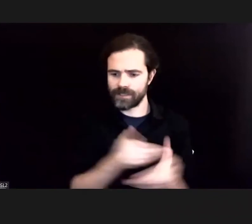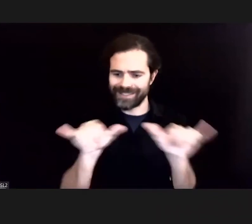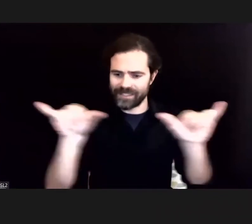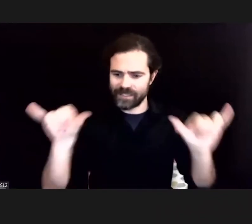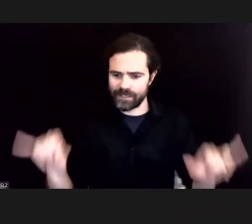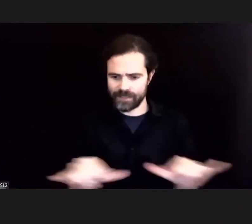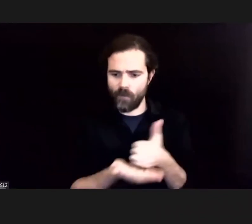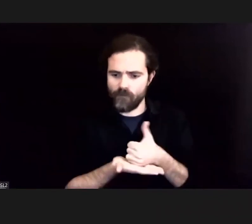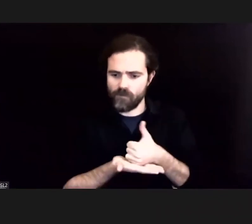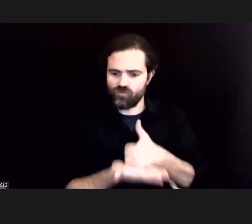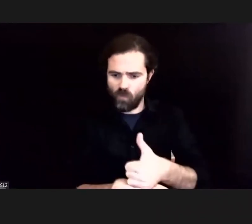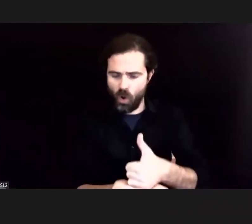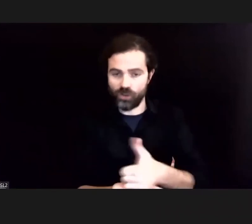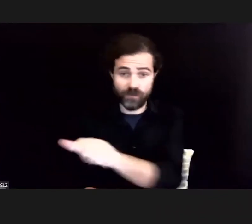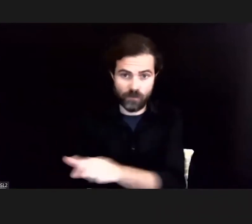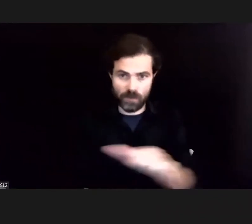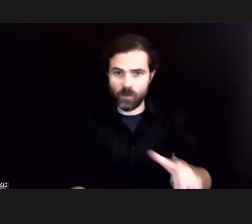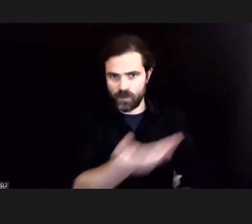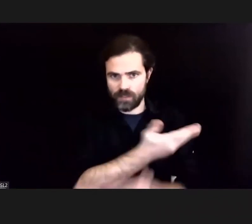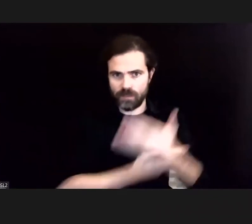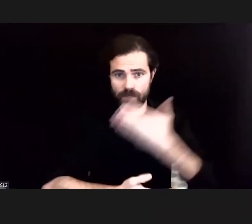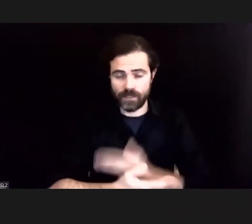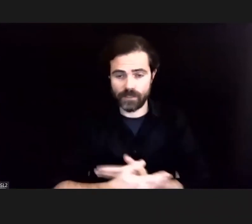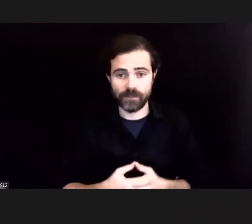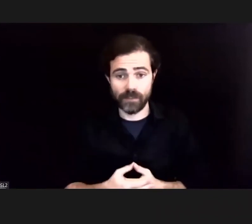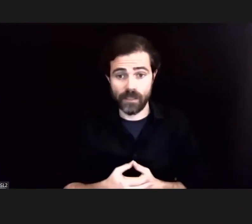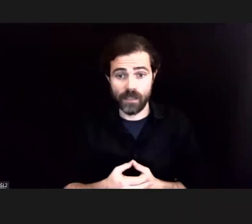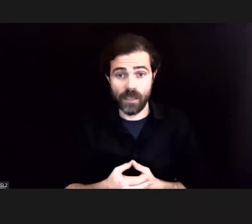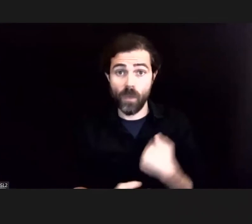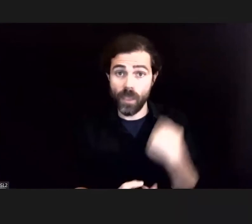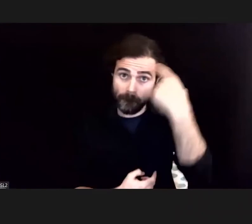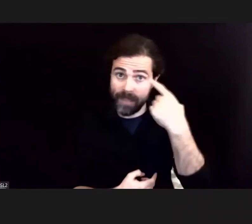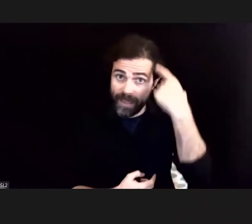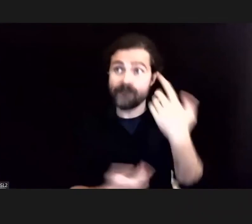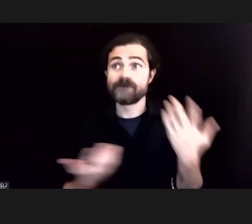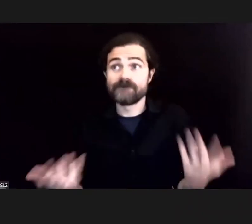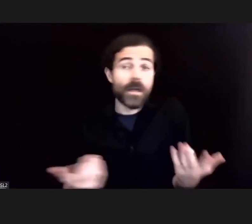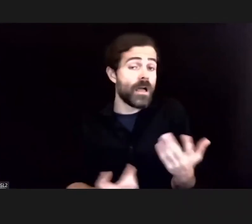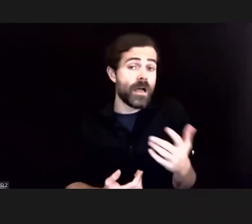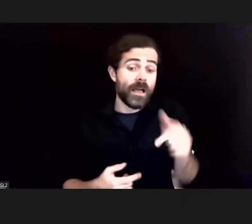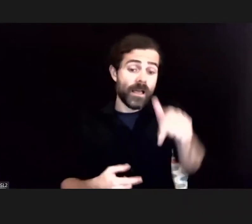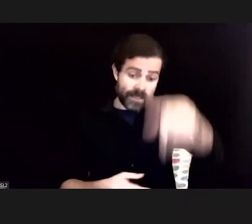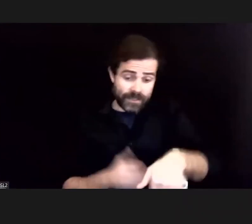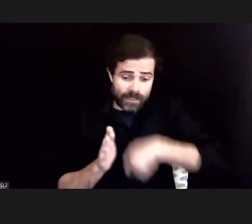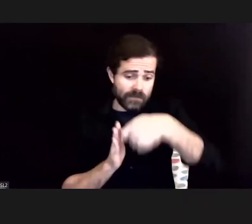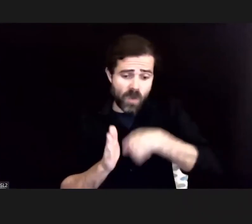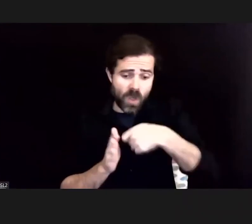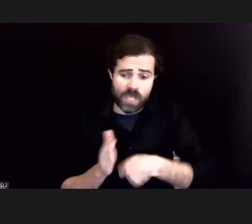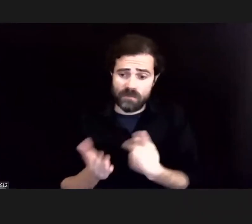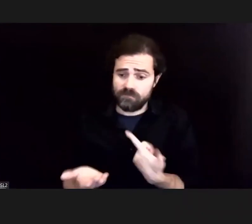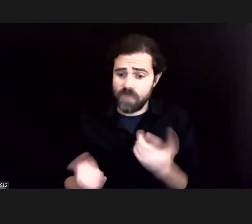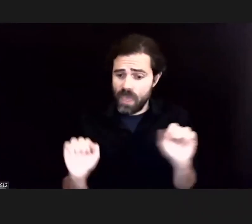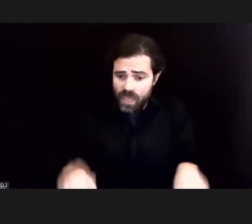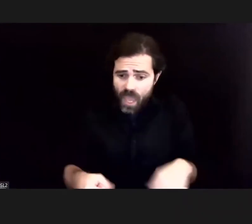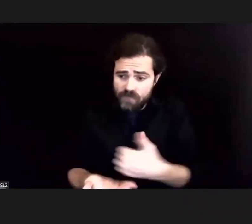that the ACCESSIBILITECH project can help us in doing this. Because by sharing the knowledge and